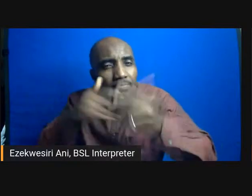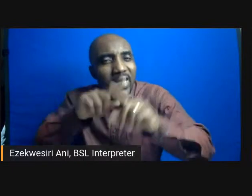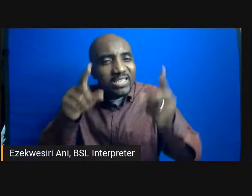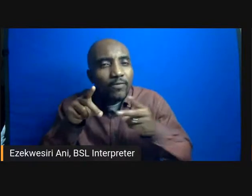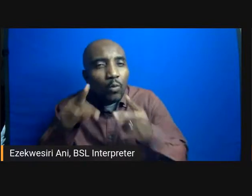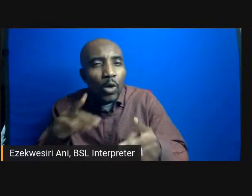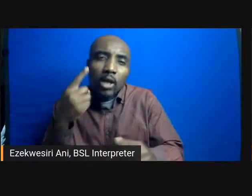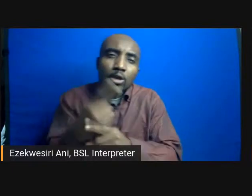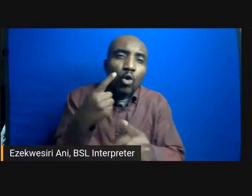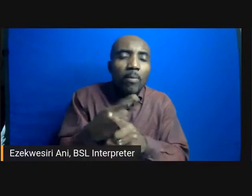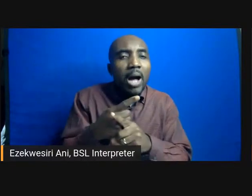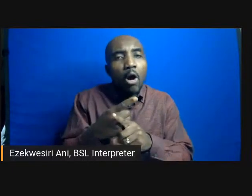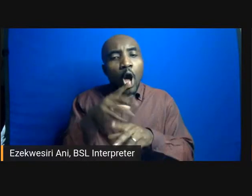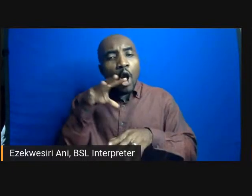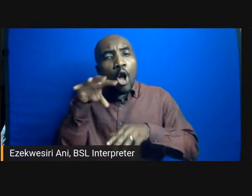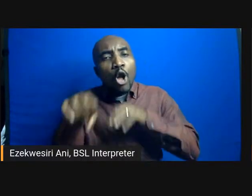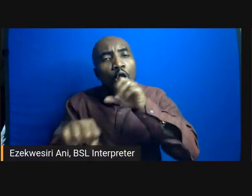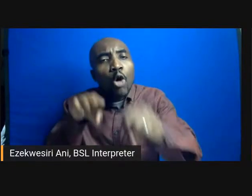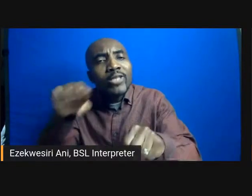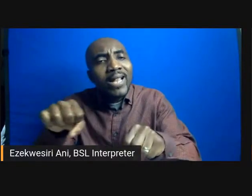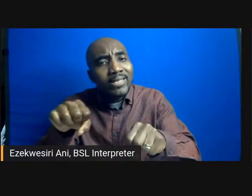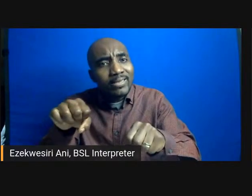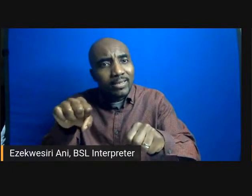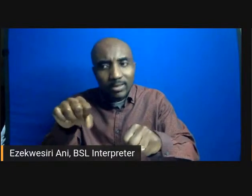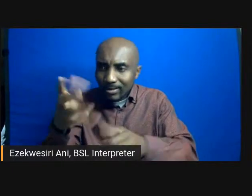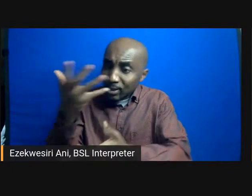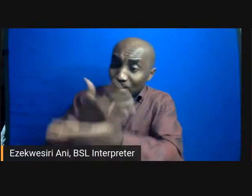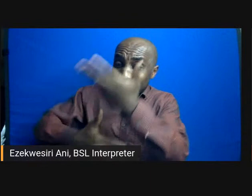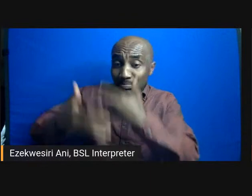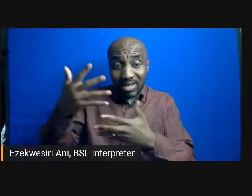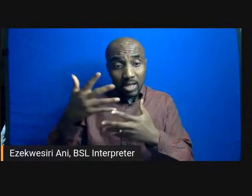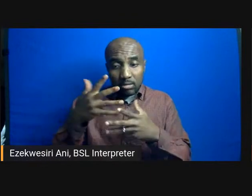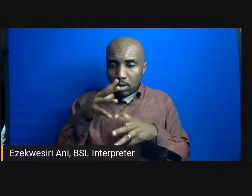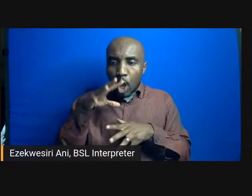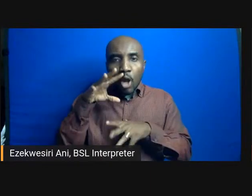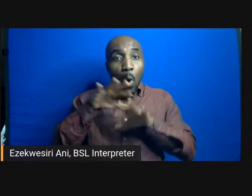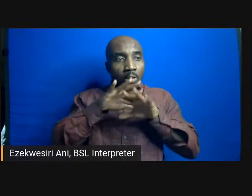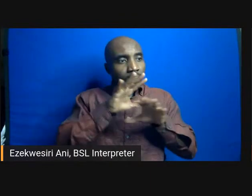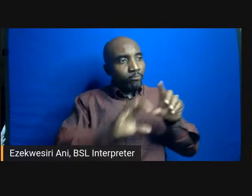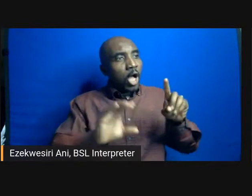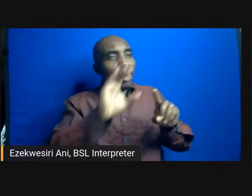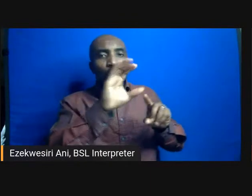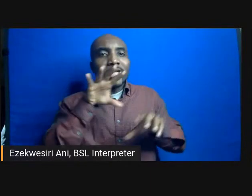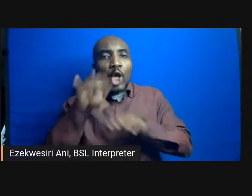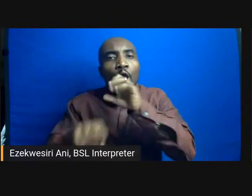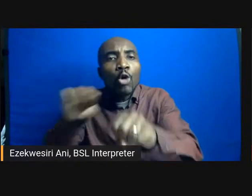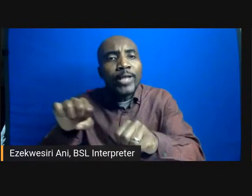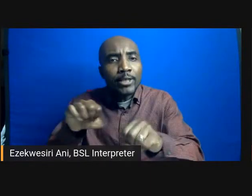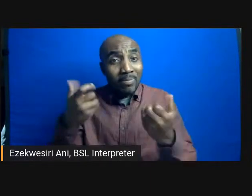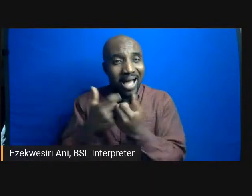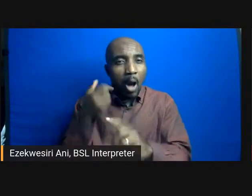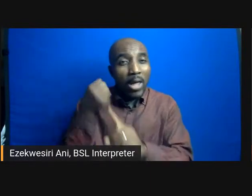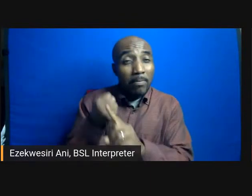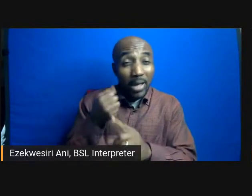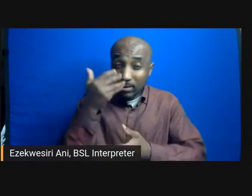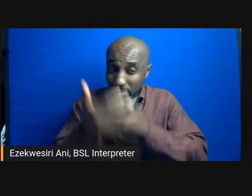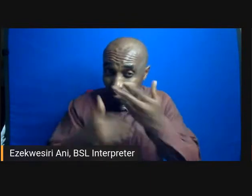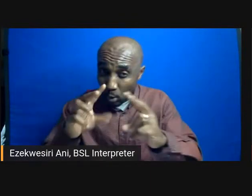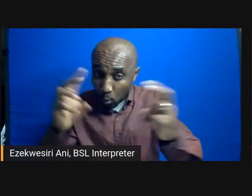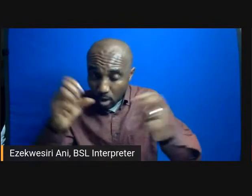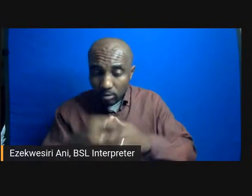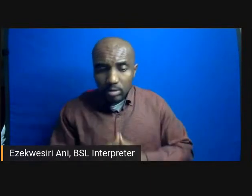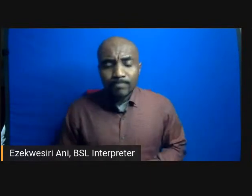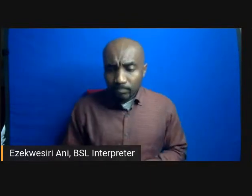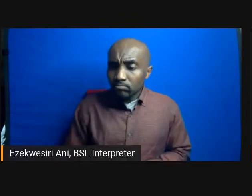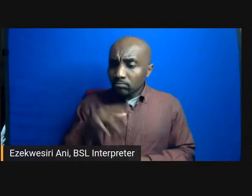of coloniality to highlight the impact of colonialism. I quote, "Coloniality is different